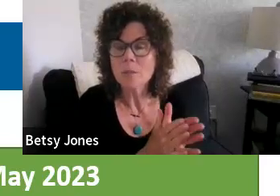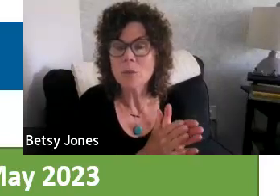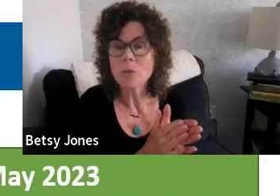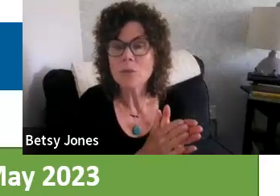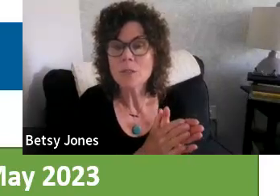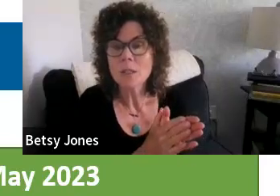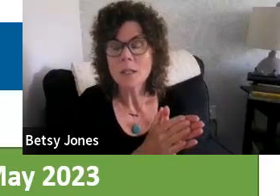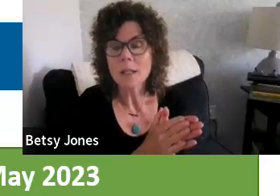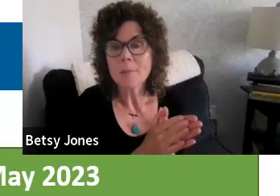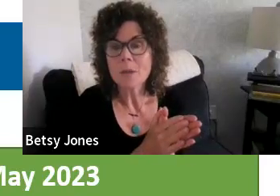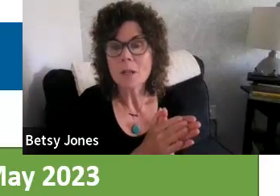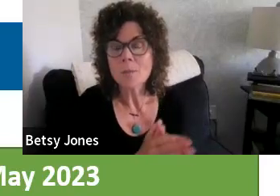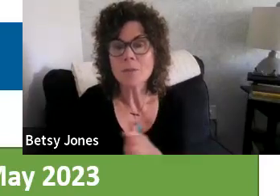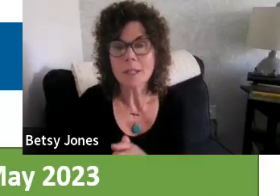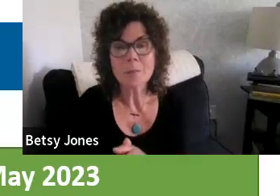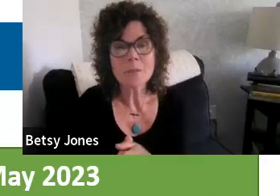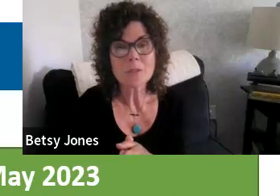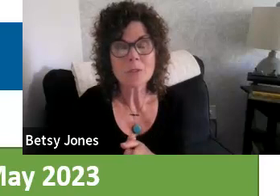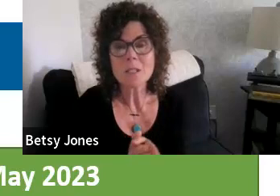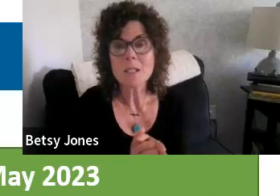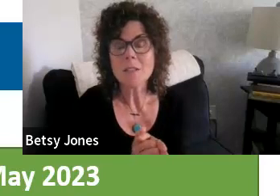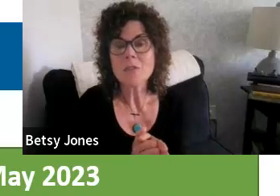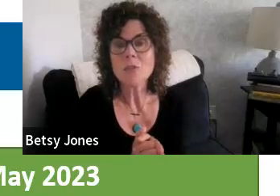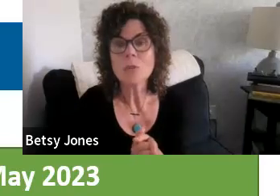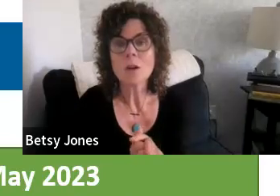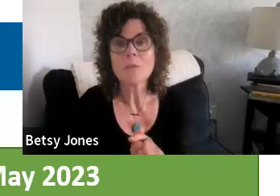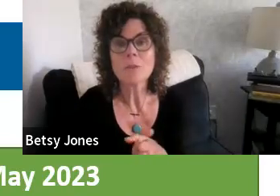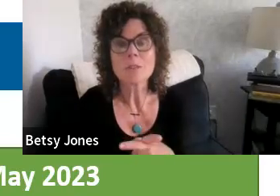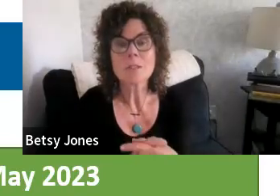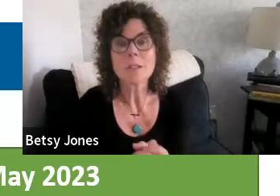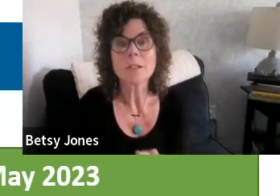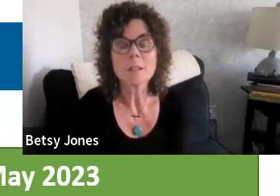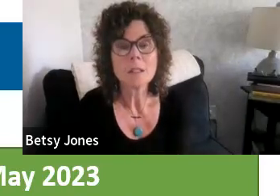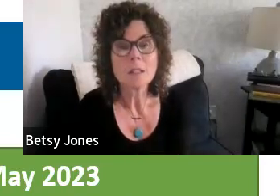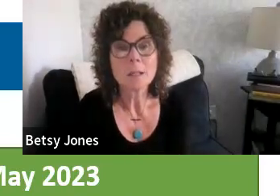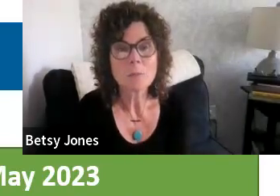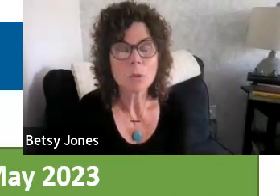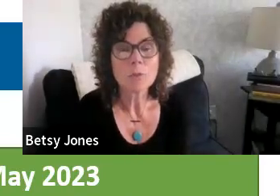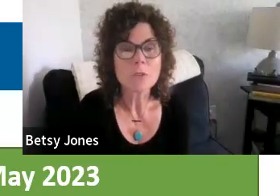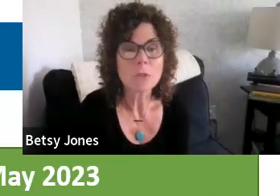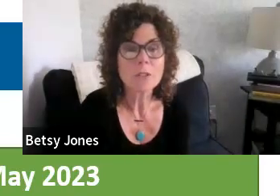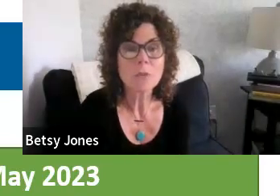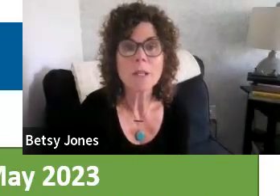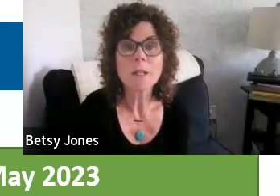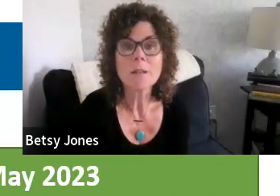essentially moved a couple of items, as you'll see, into our focus area work